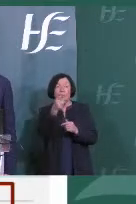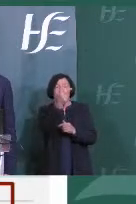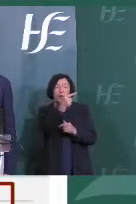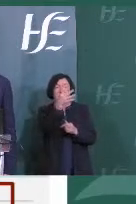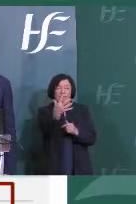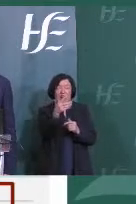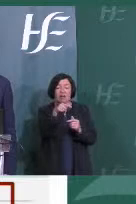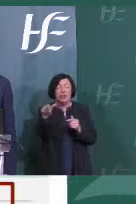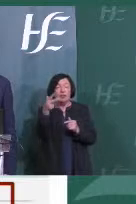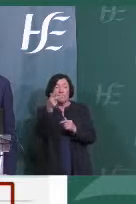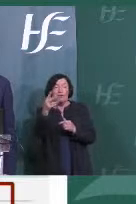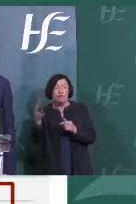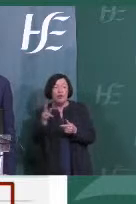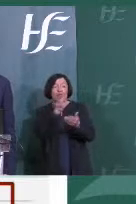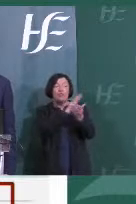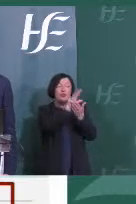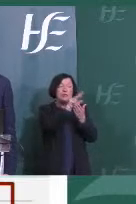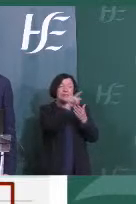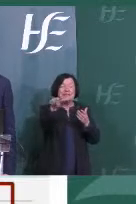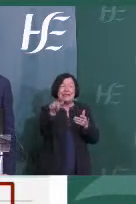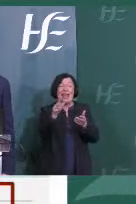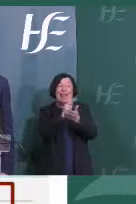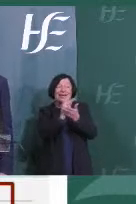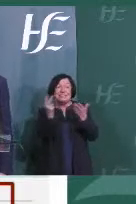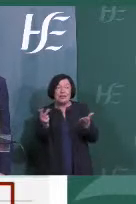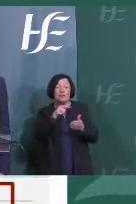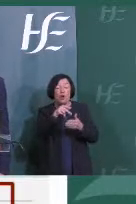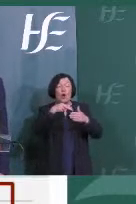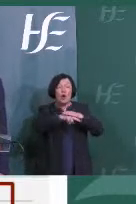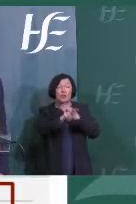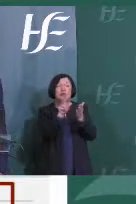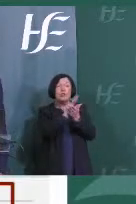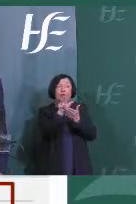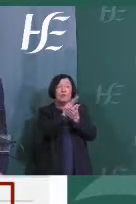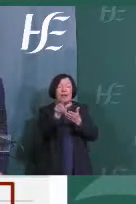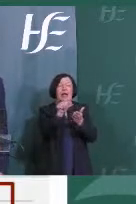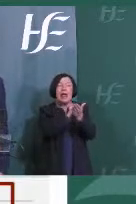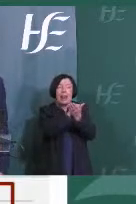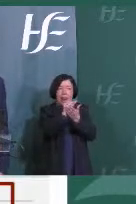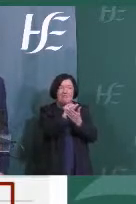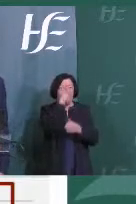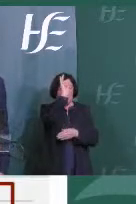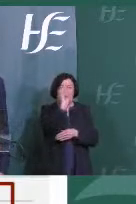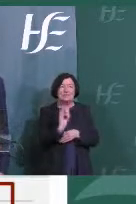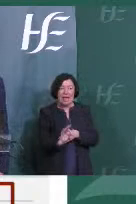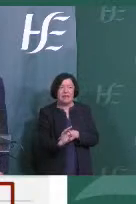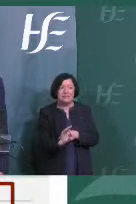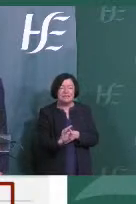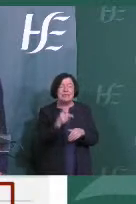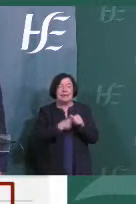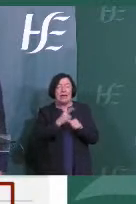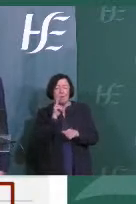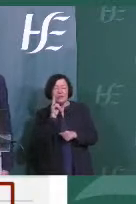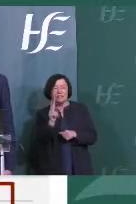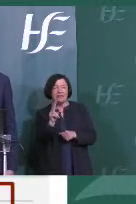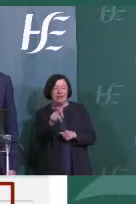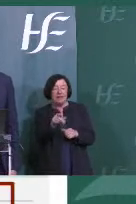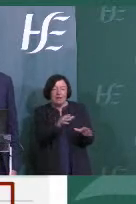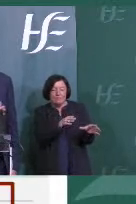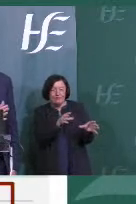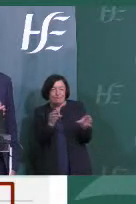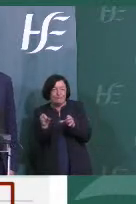25, 34, and 13 to 18. And those under 13 years of age accounting for 11% of cases. So again, we're seeing that